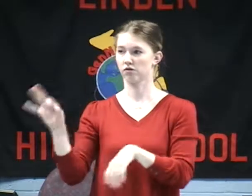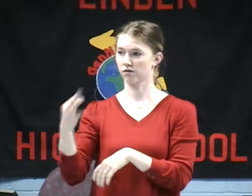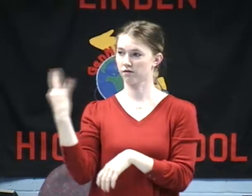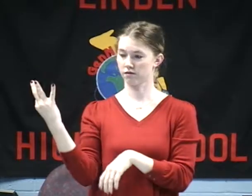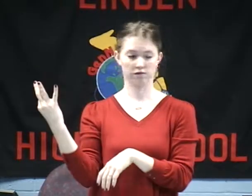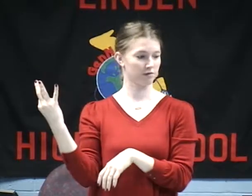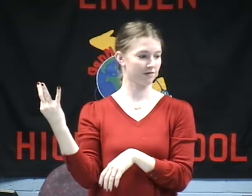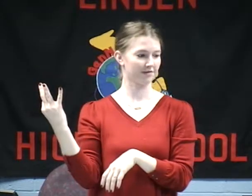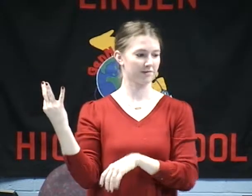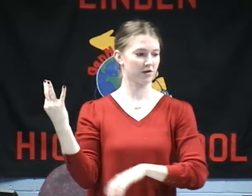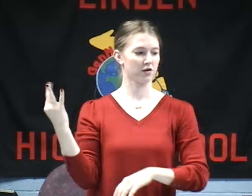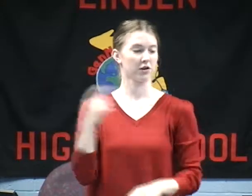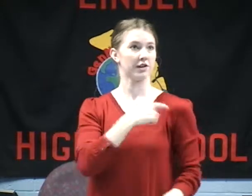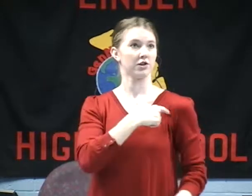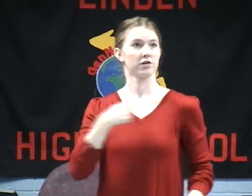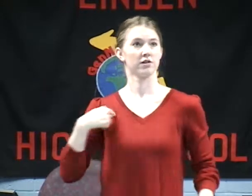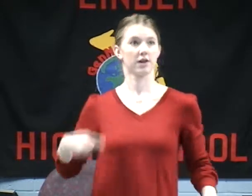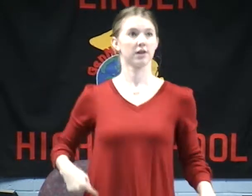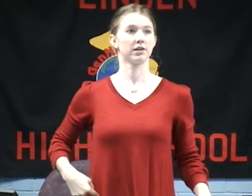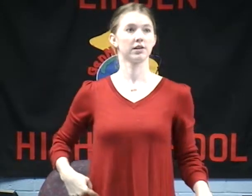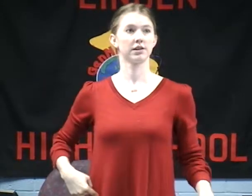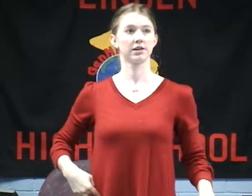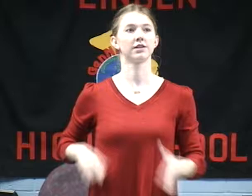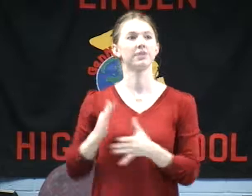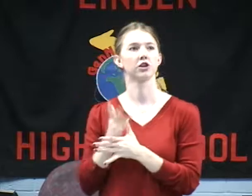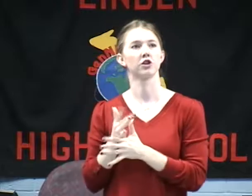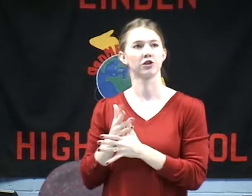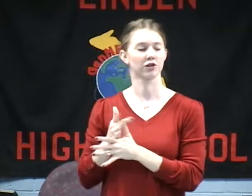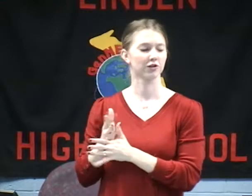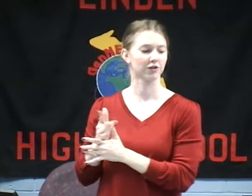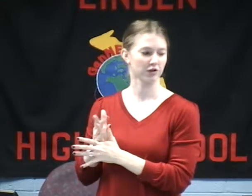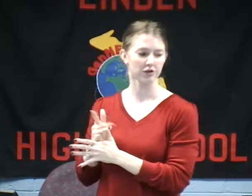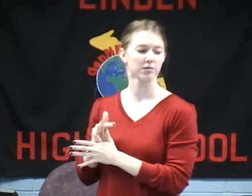English. French. Chinese. German.